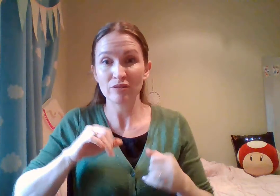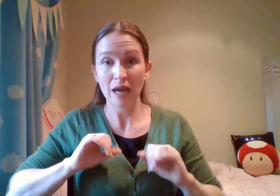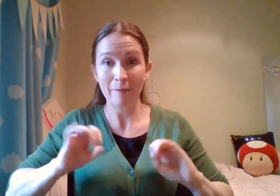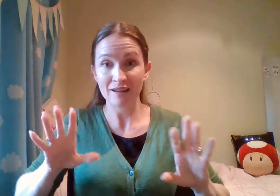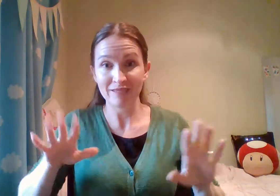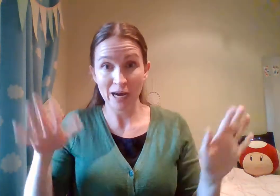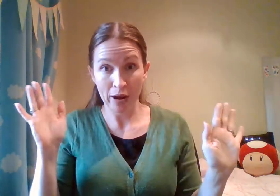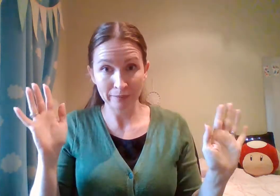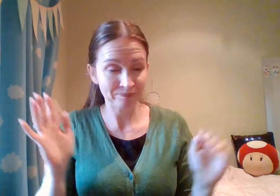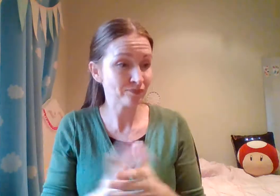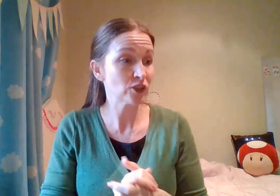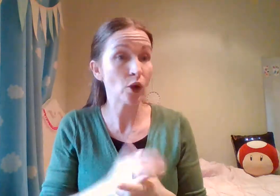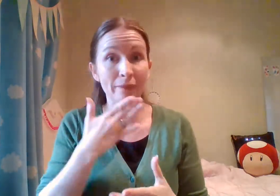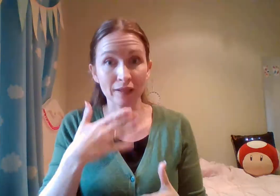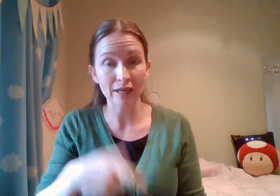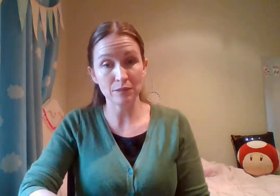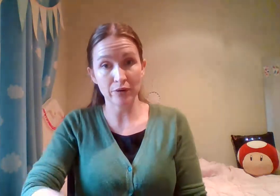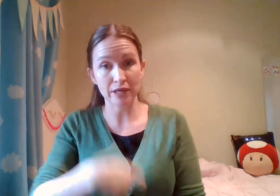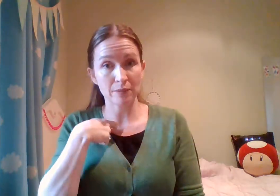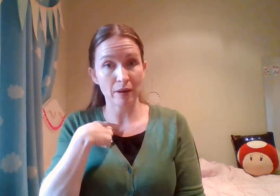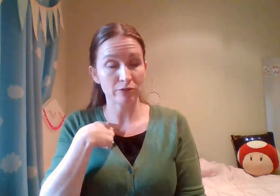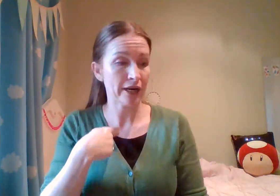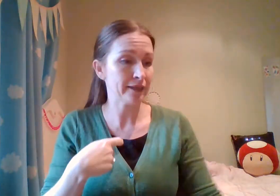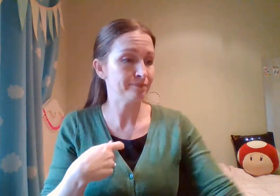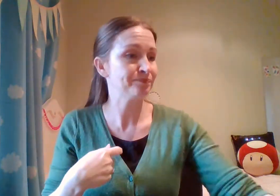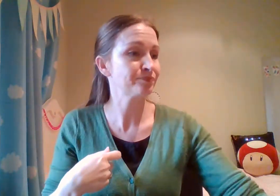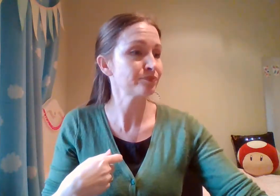come out anyway. So please bring a zip-up jacket.